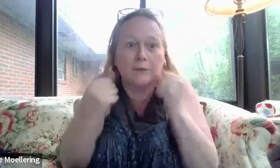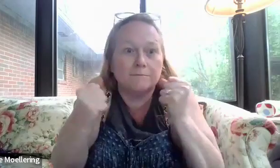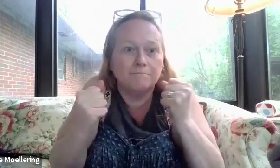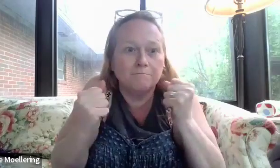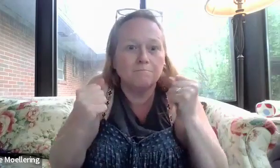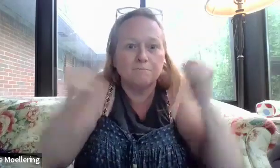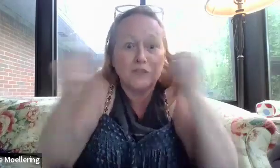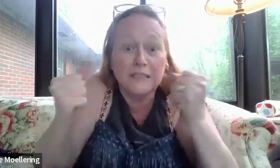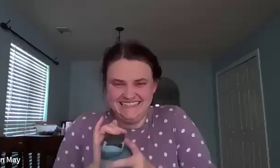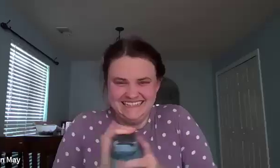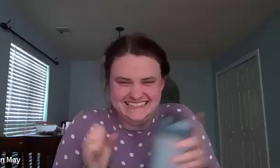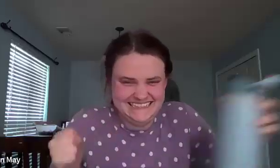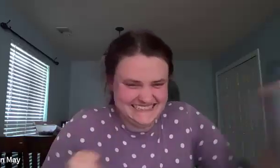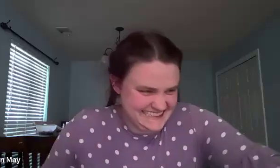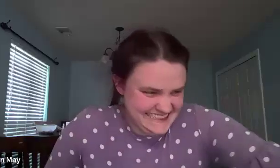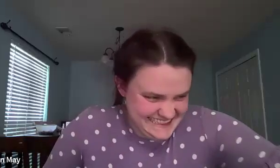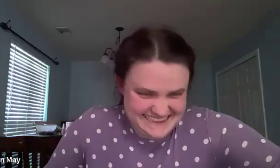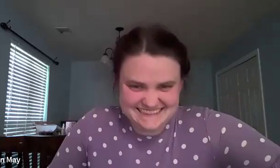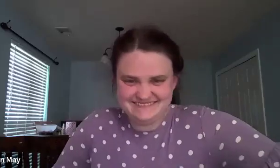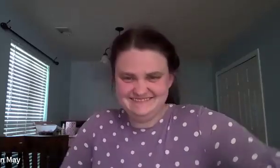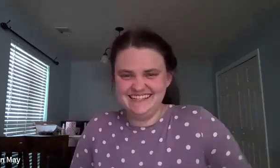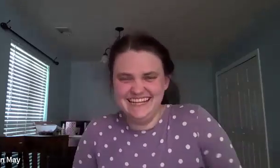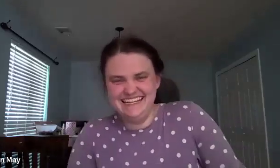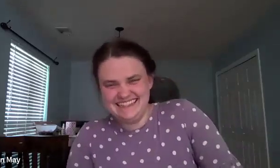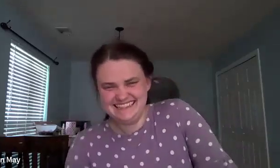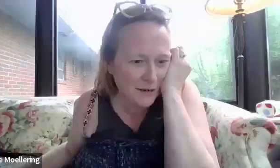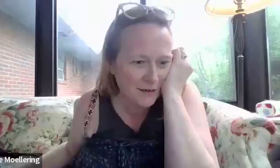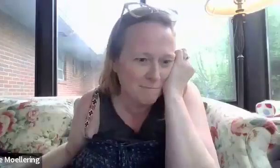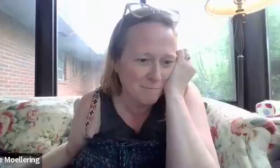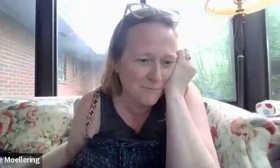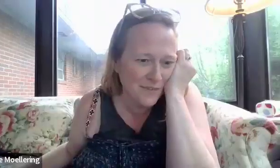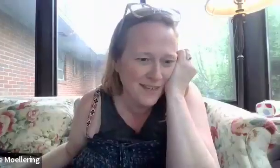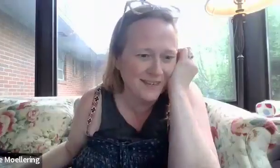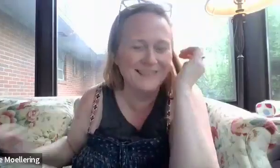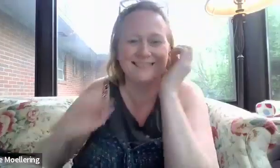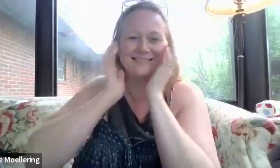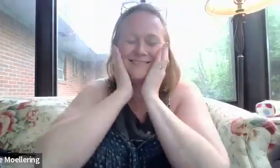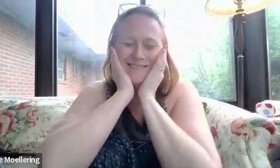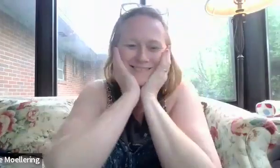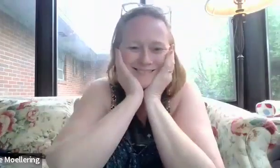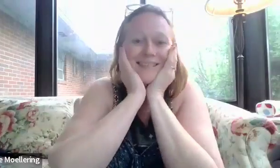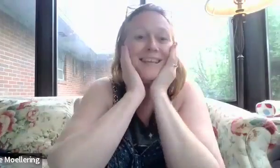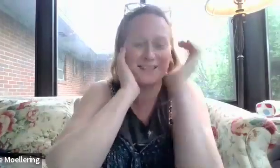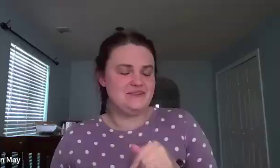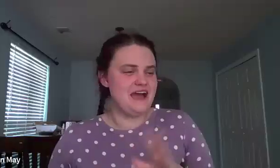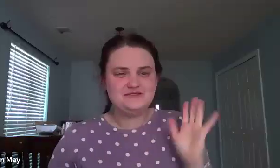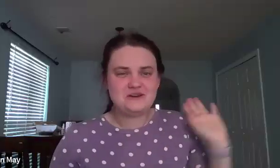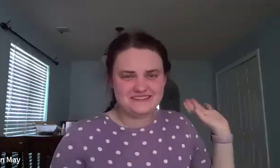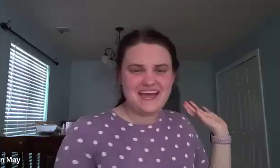went, freeze. And I was so proud of myself. And then I was like, what am I doing? You're picking up the signs. You're applying them. I do it all the